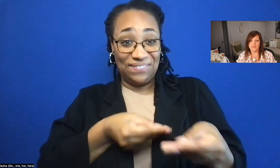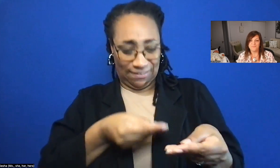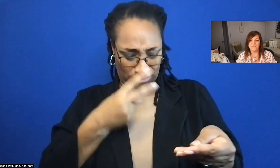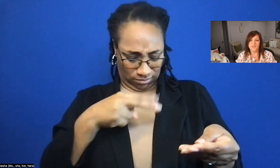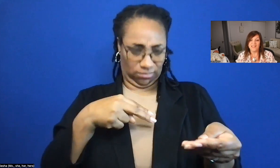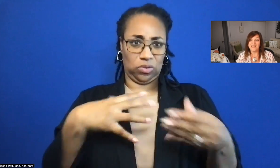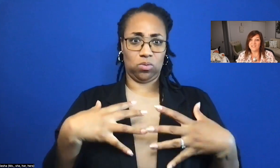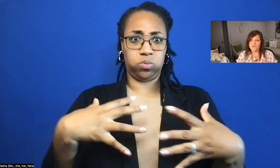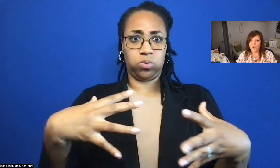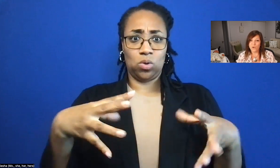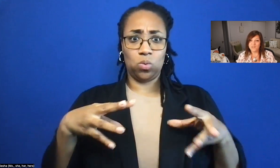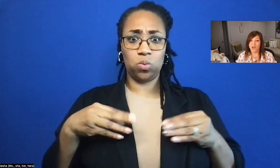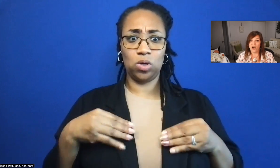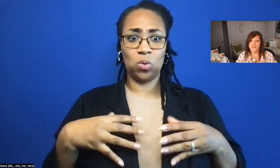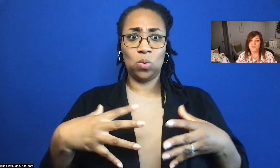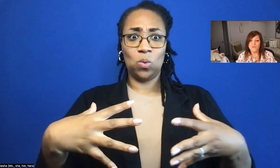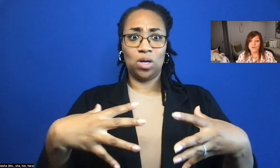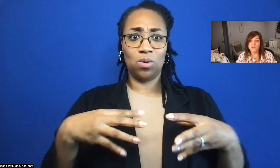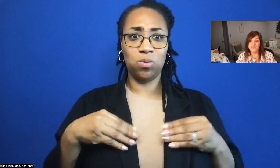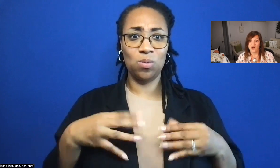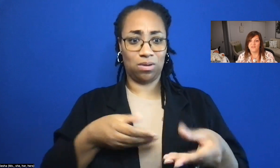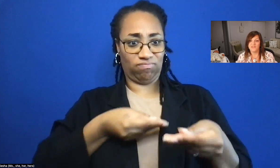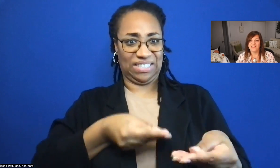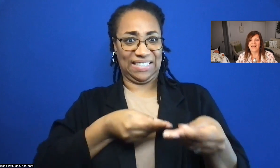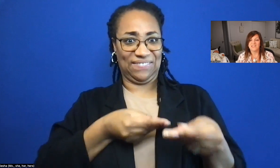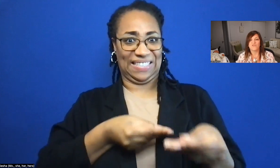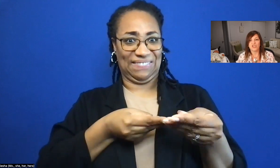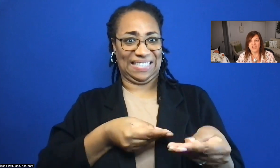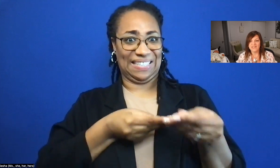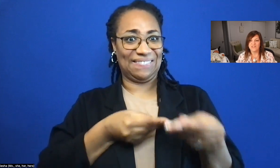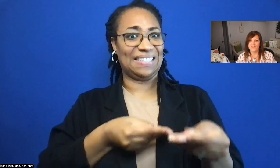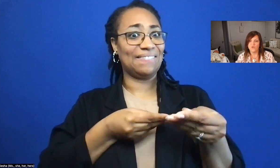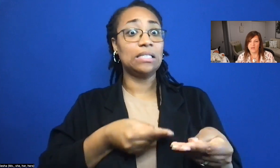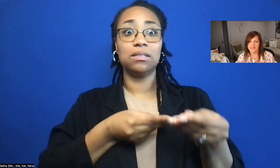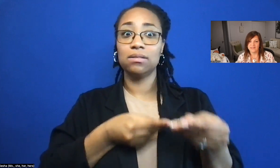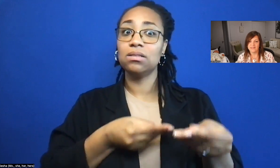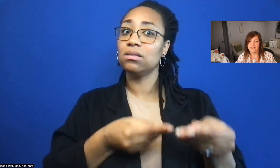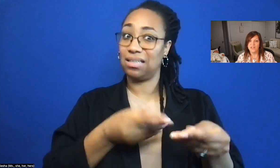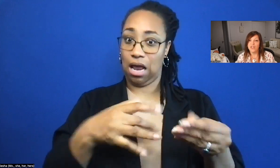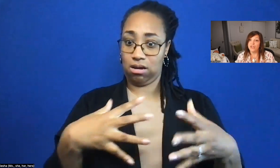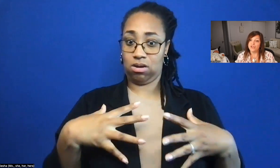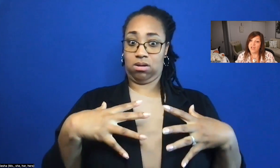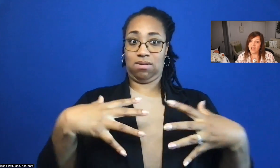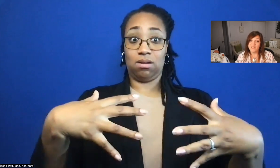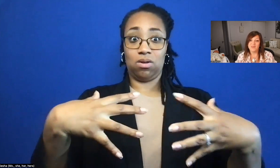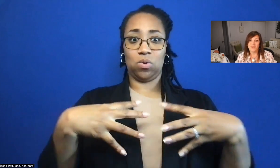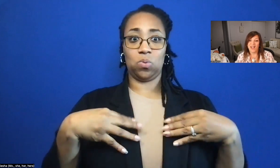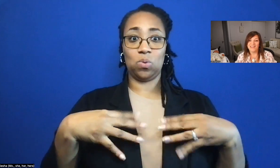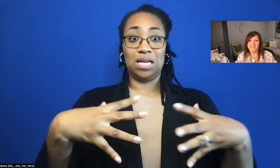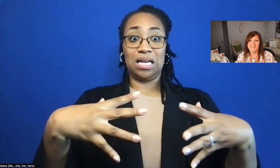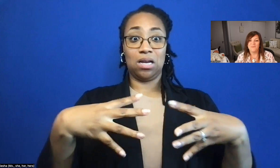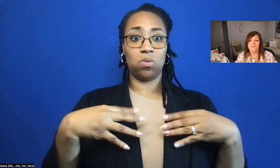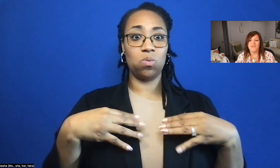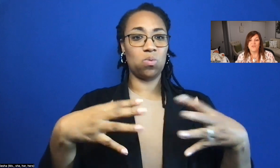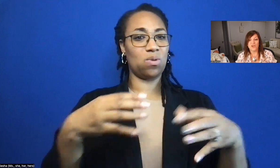breastfeed. This full, soft lasts for just a few weeks. Do not be